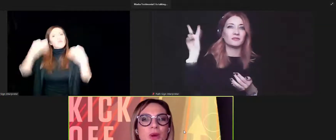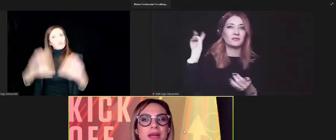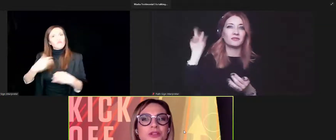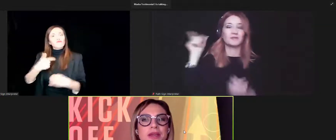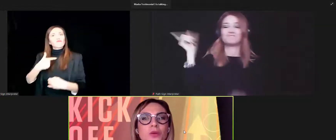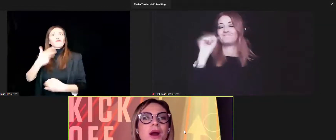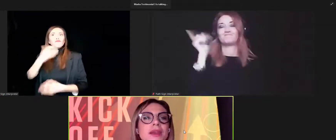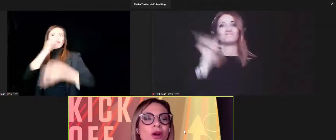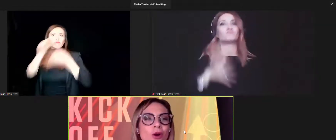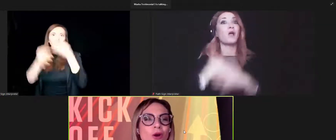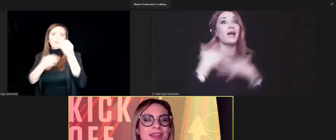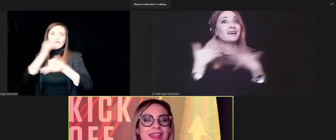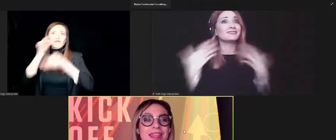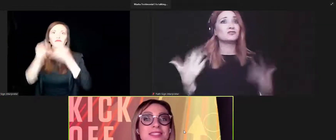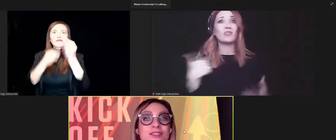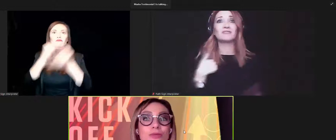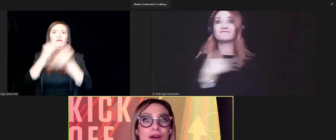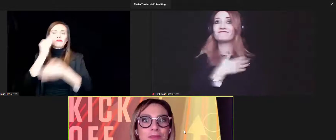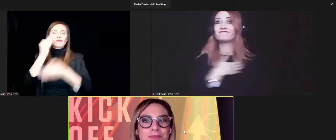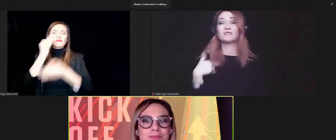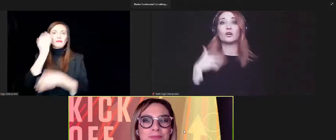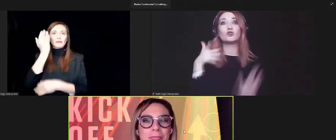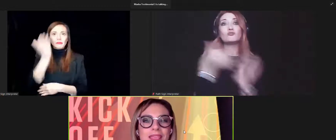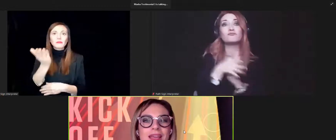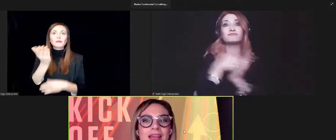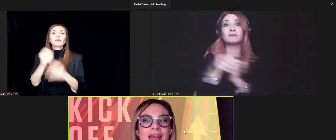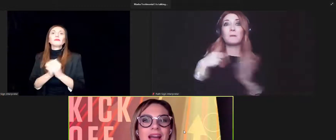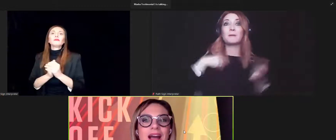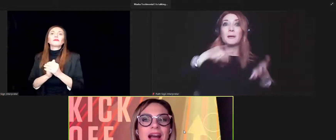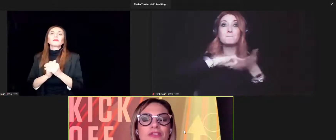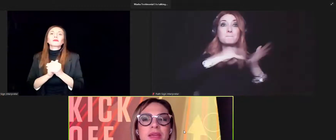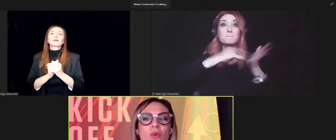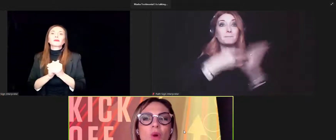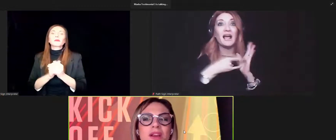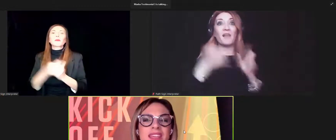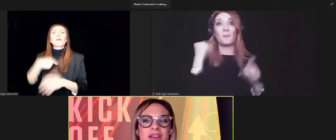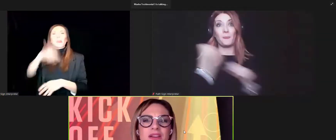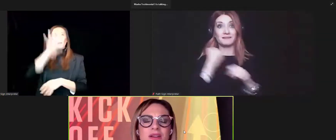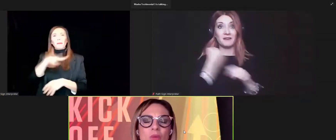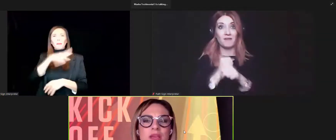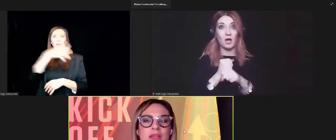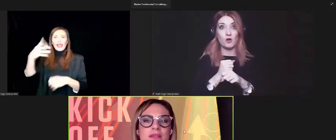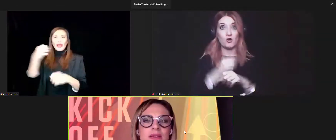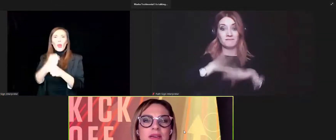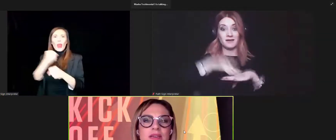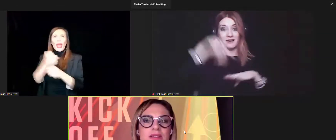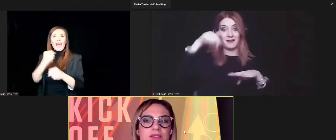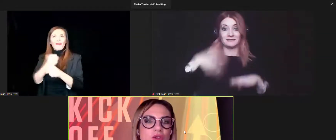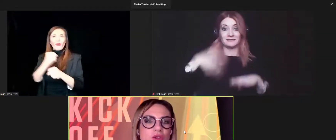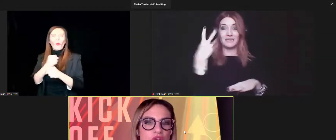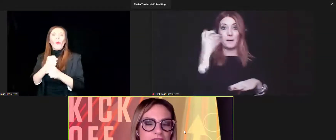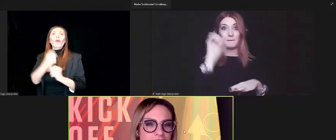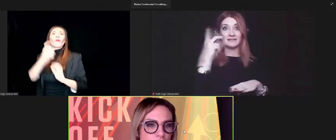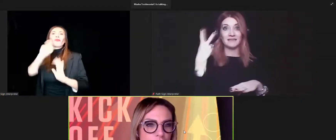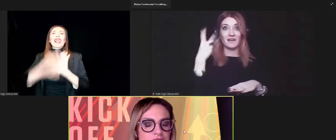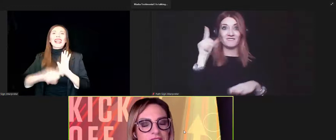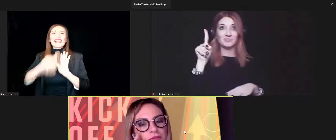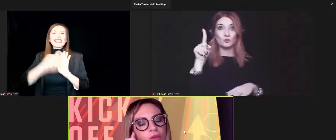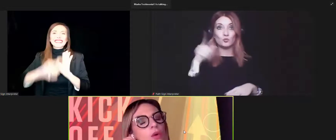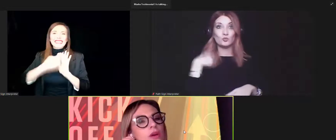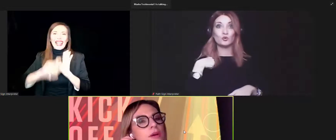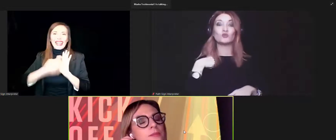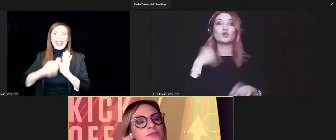year 2021 on Instagram. I've been working with social